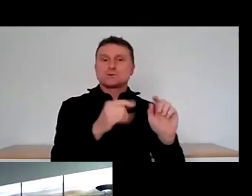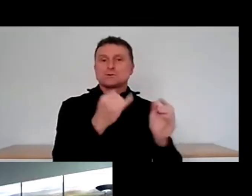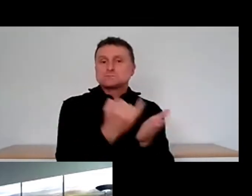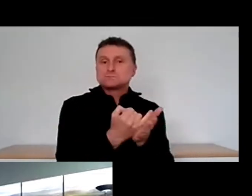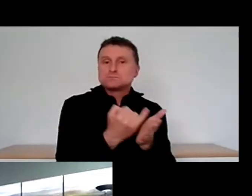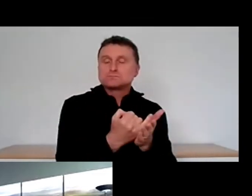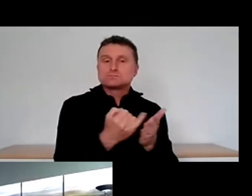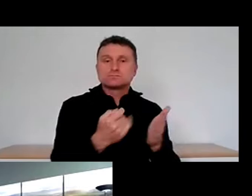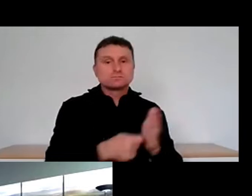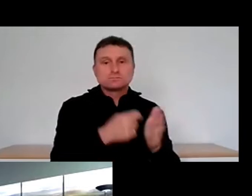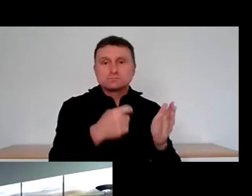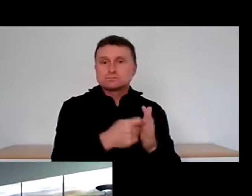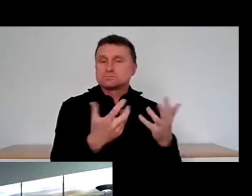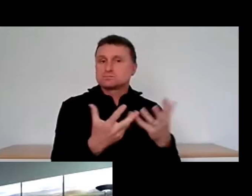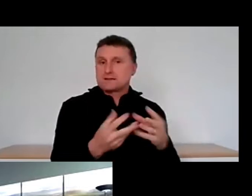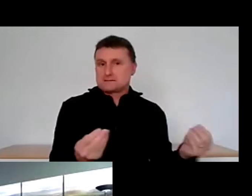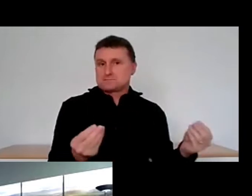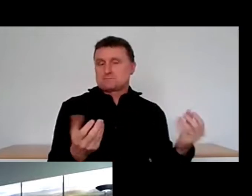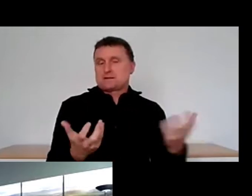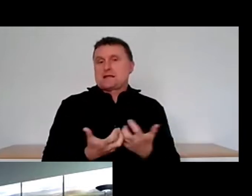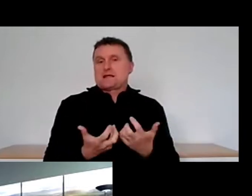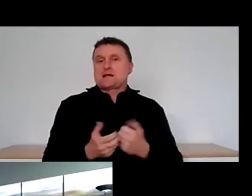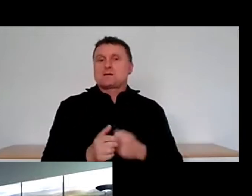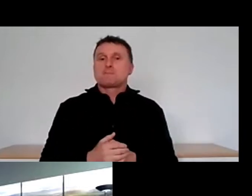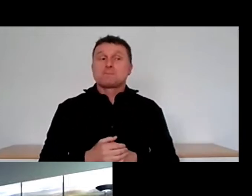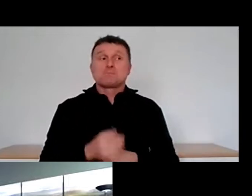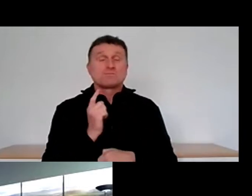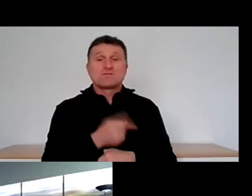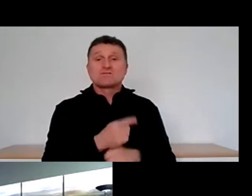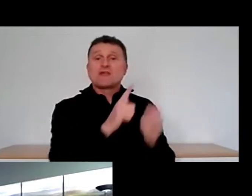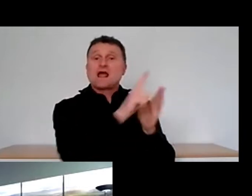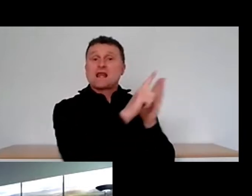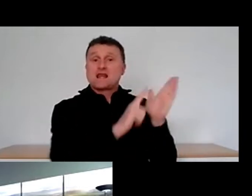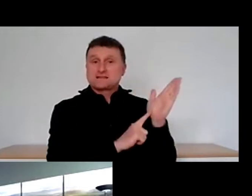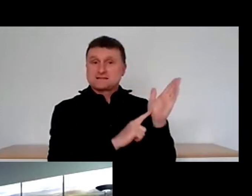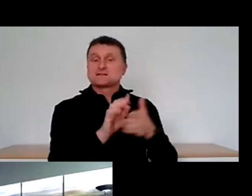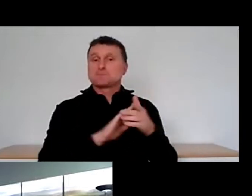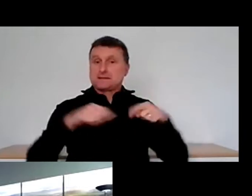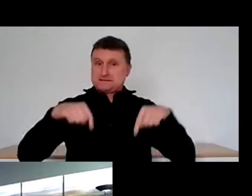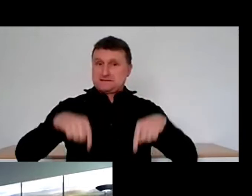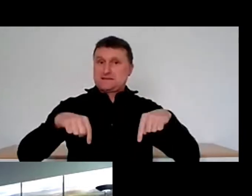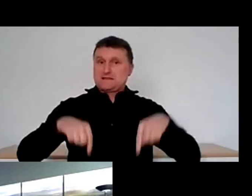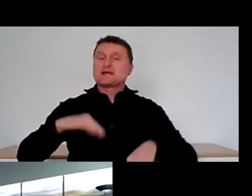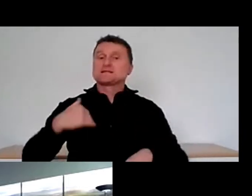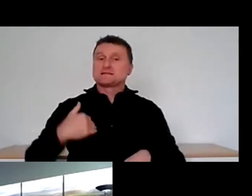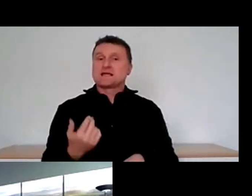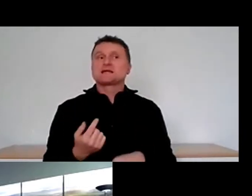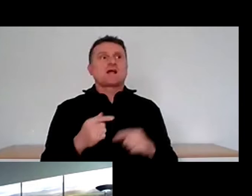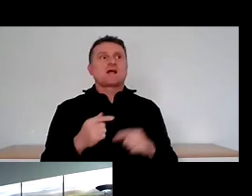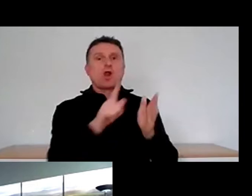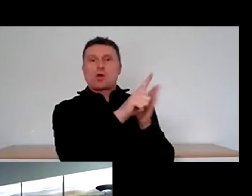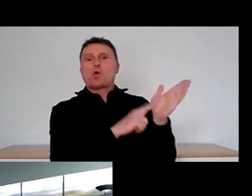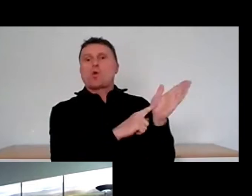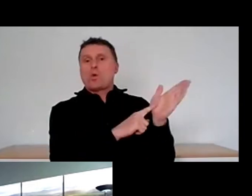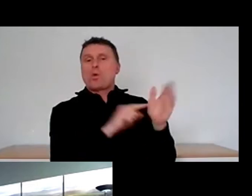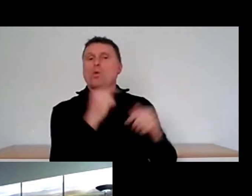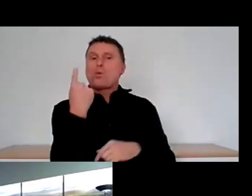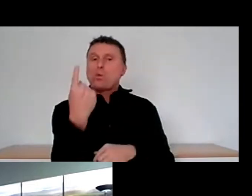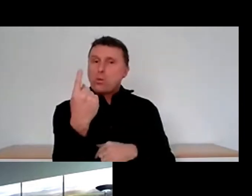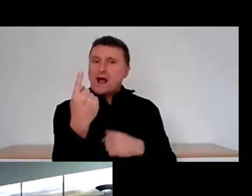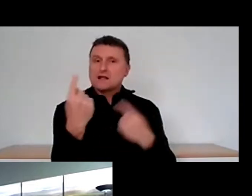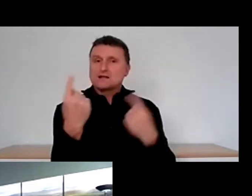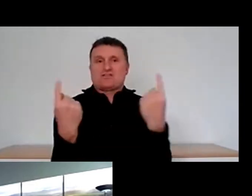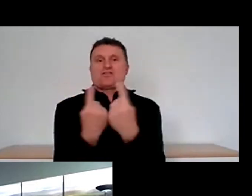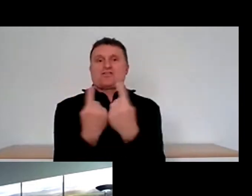these. The idea of the legislation is that we need a law. We need one thing that says this is what we need to do.